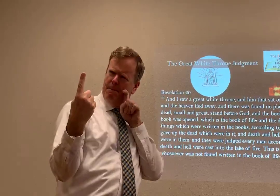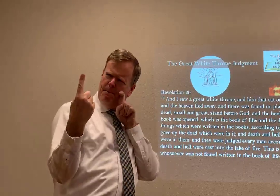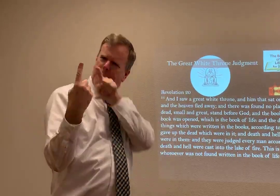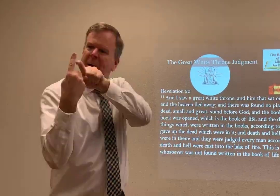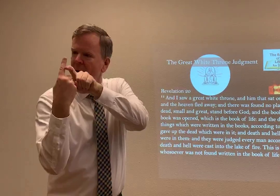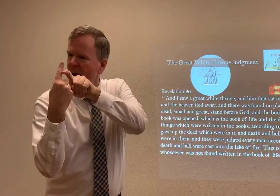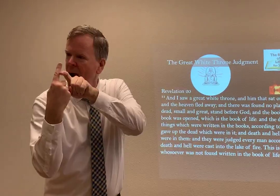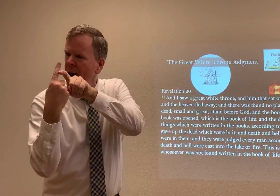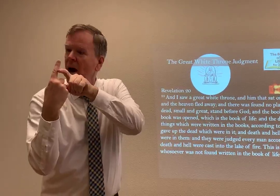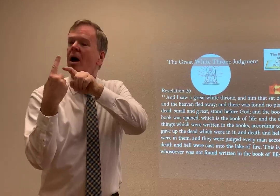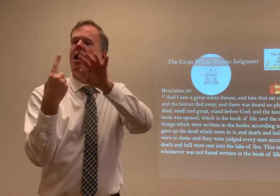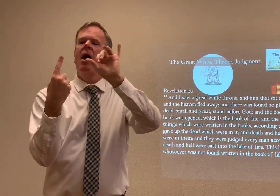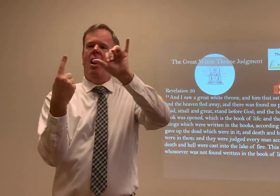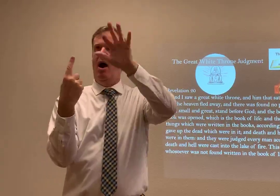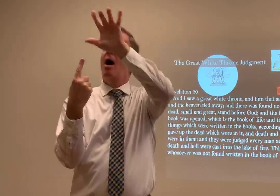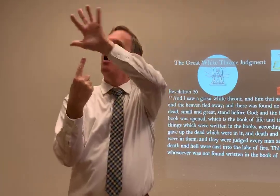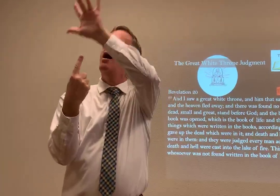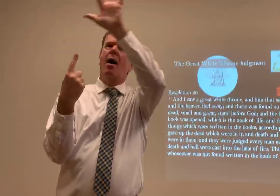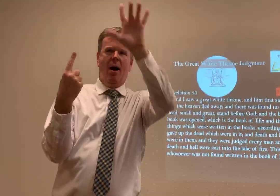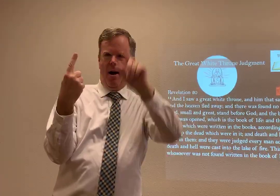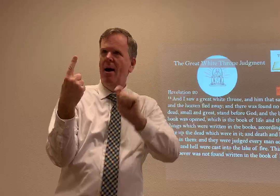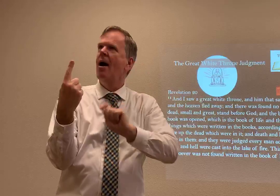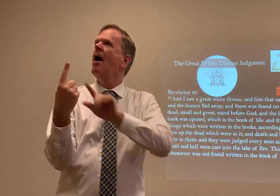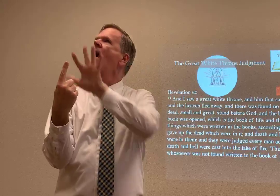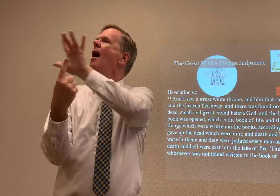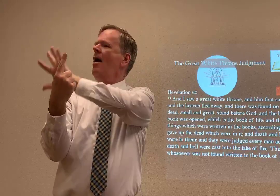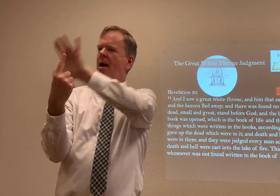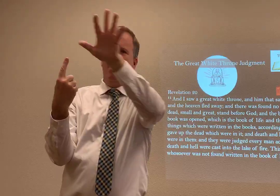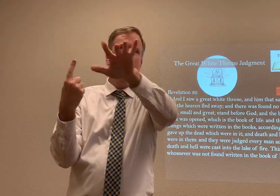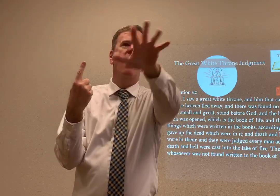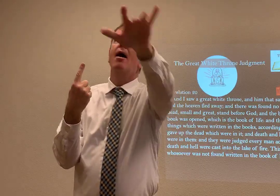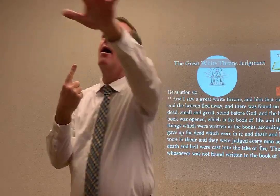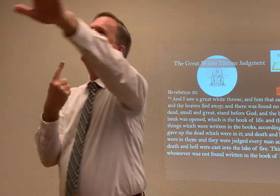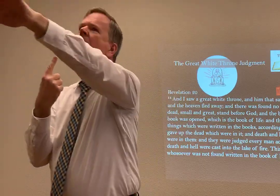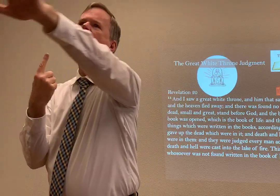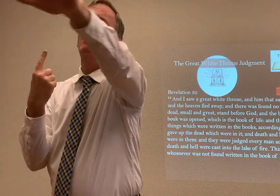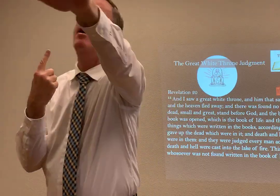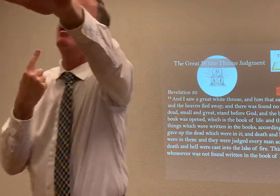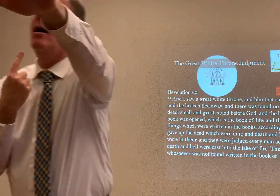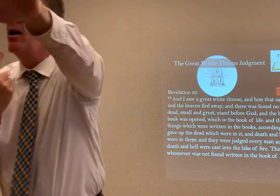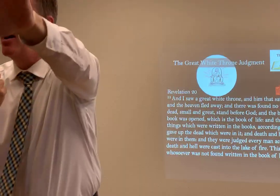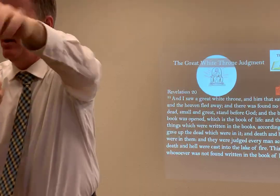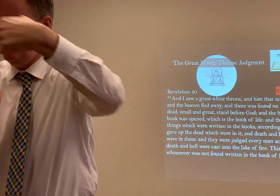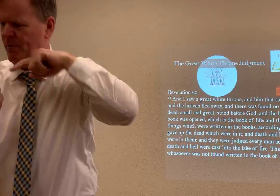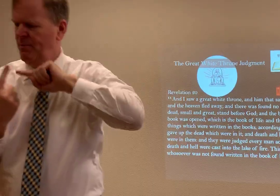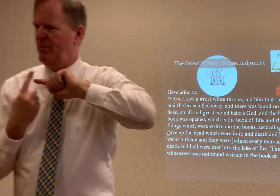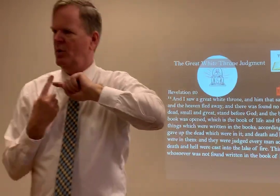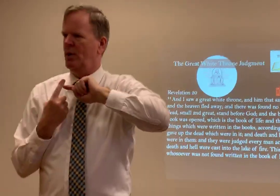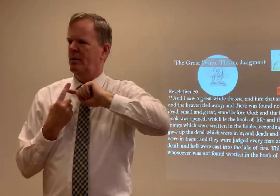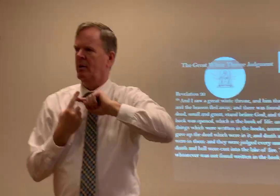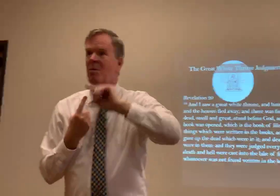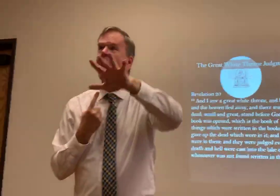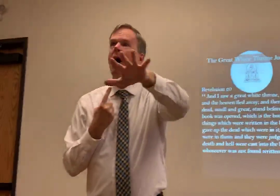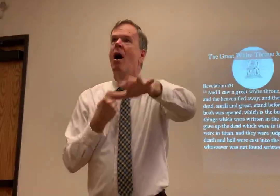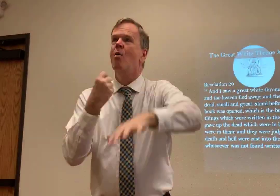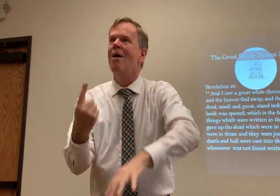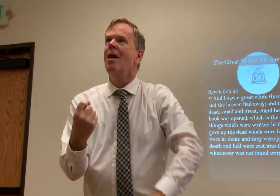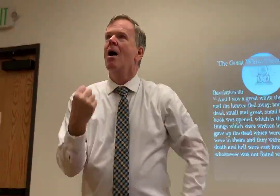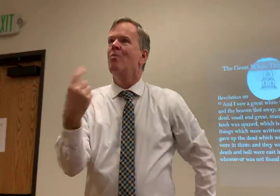throne. That's the only thing he sees. He goes and says everything else as well, but he never says anything about an additional